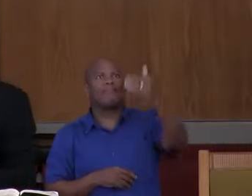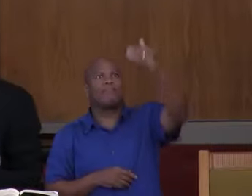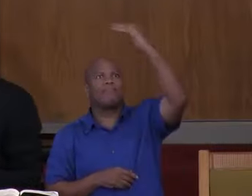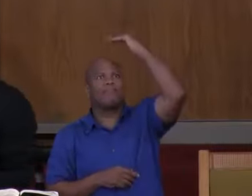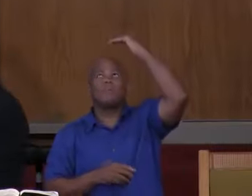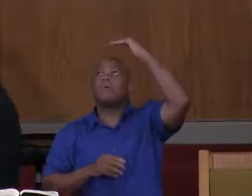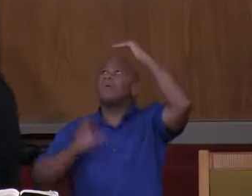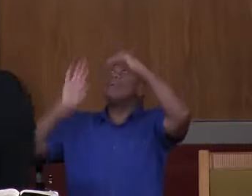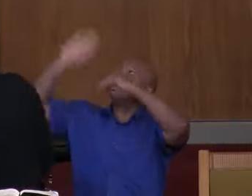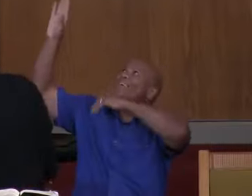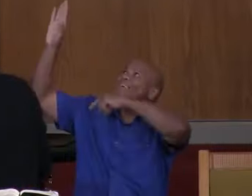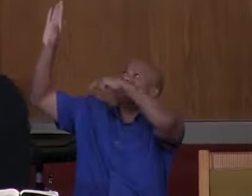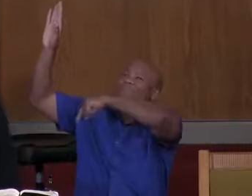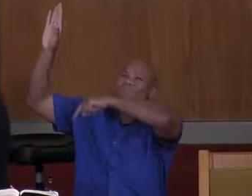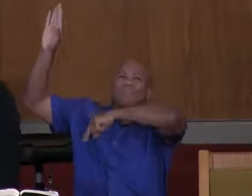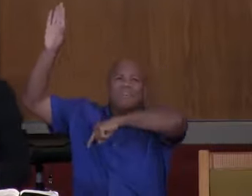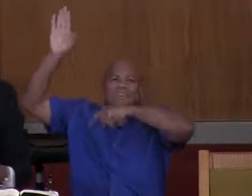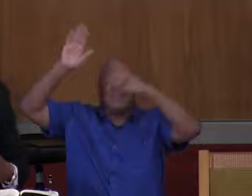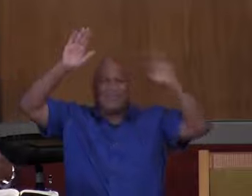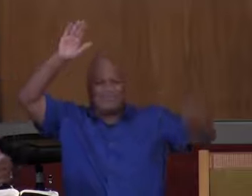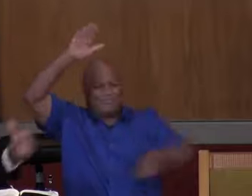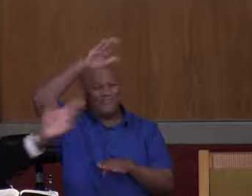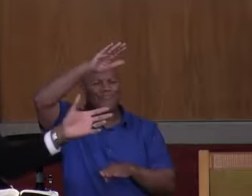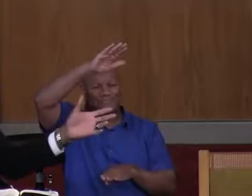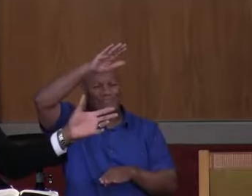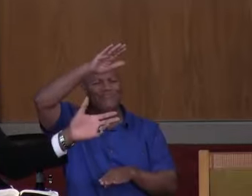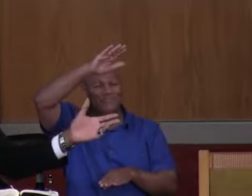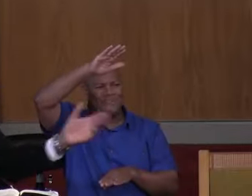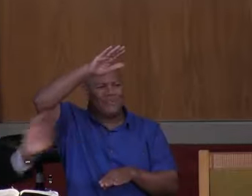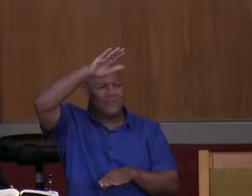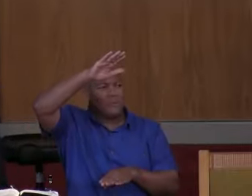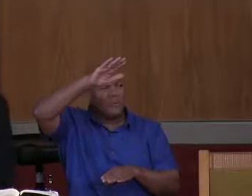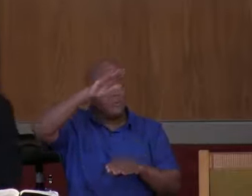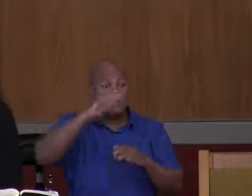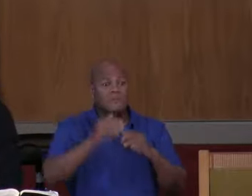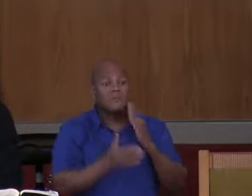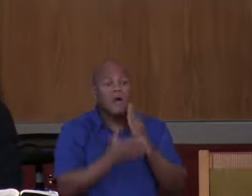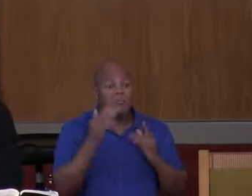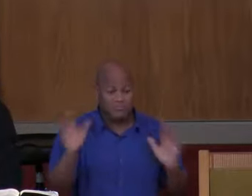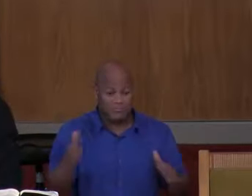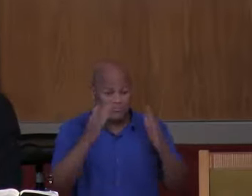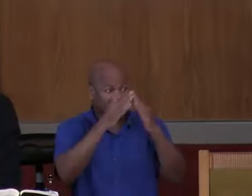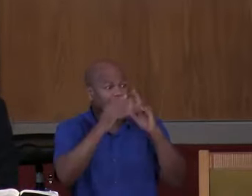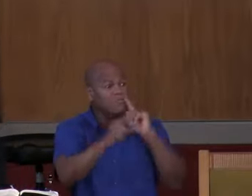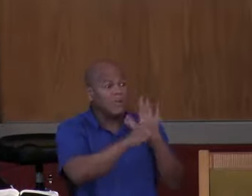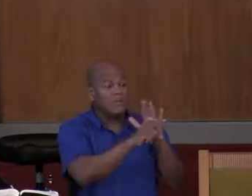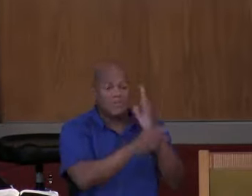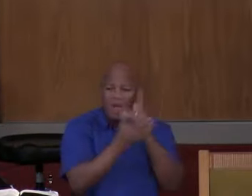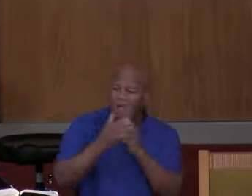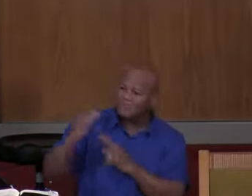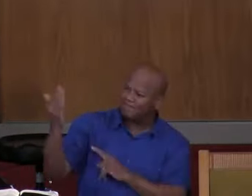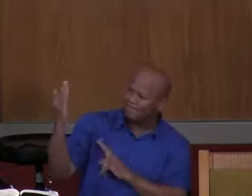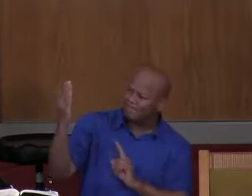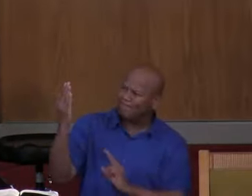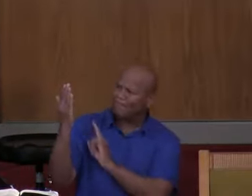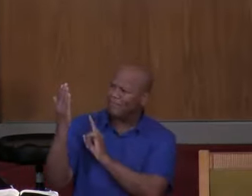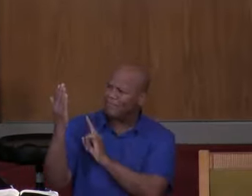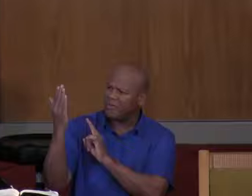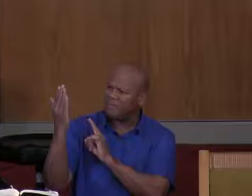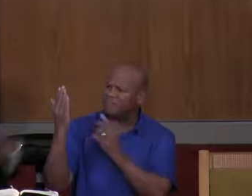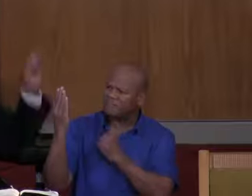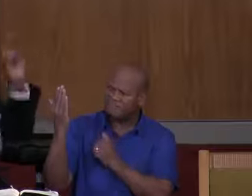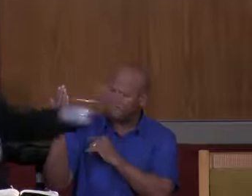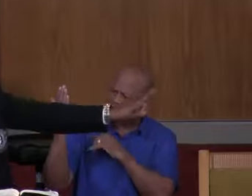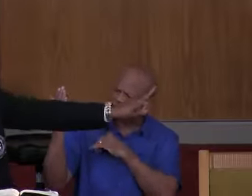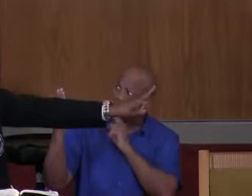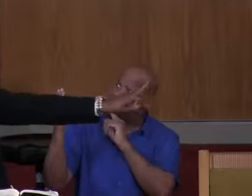is able. I'm not naive to say that some mountains are promises, some mountains are obstacles, and sometimes I don't know the difference,